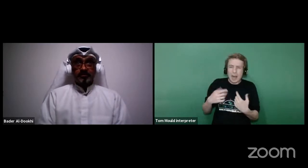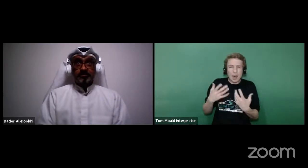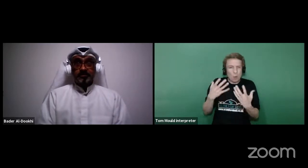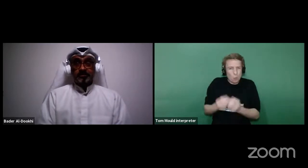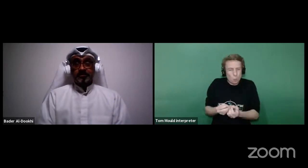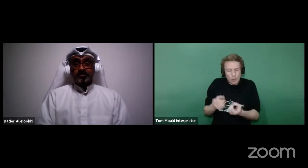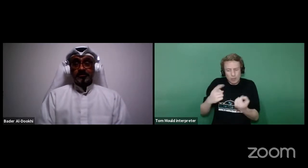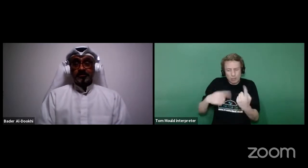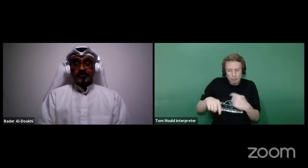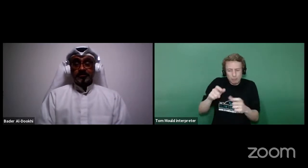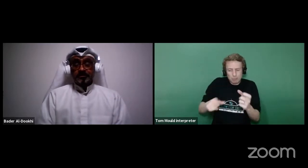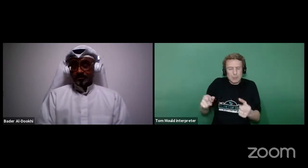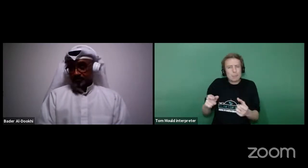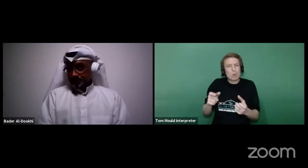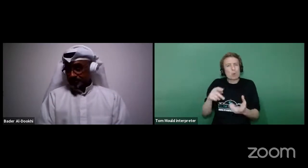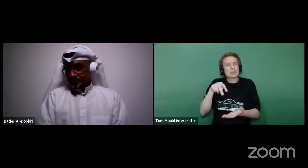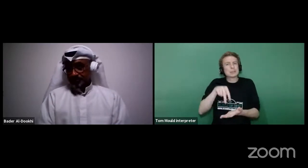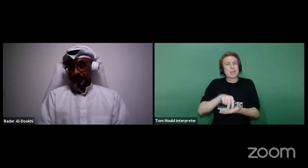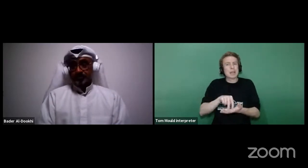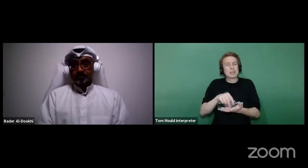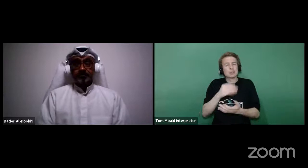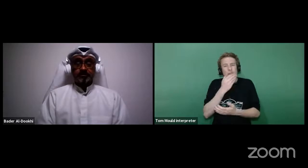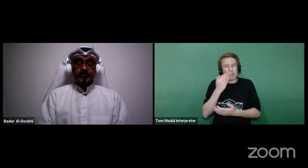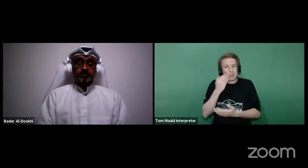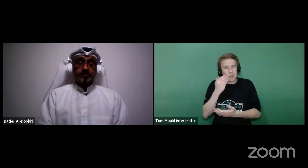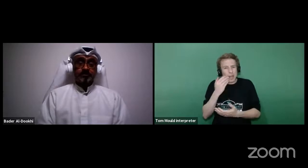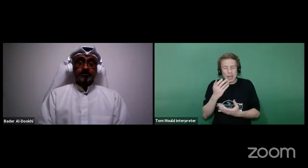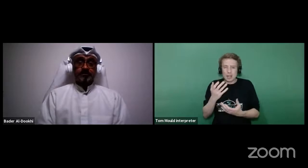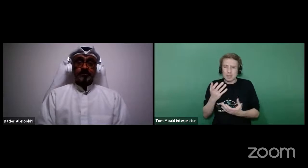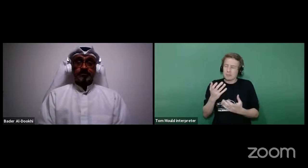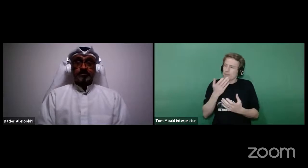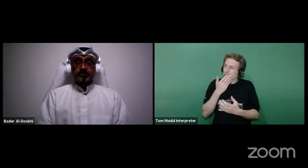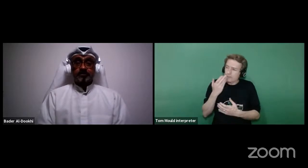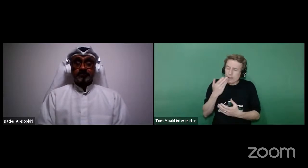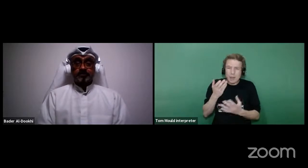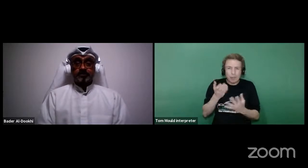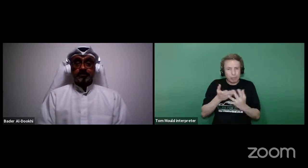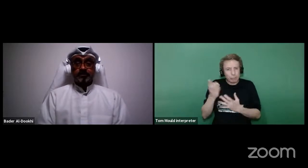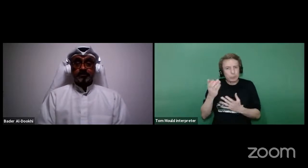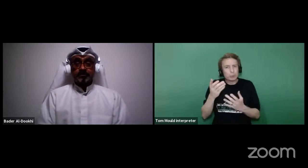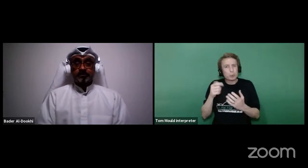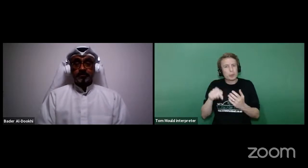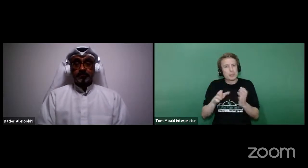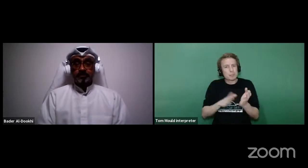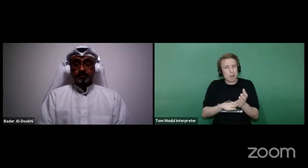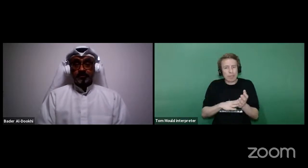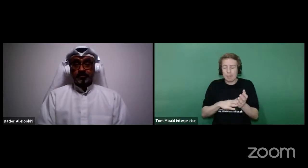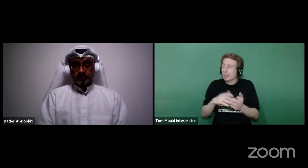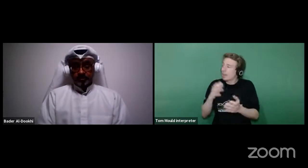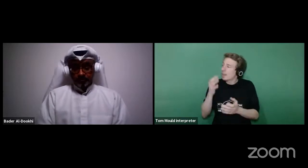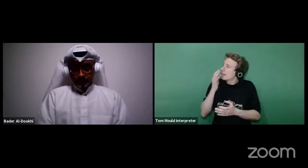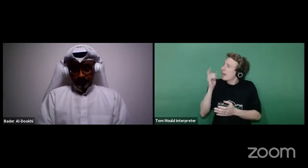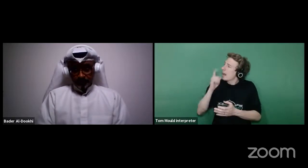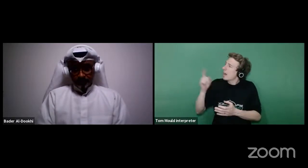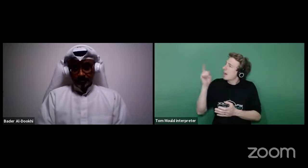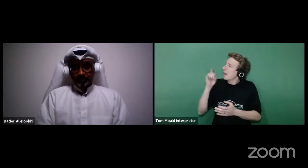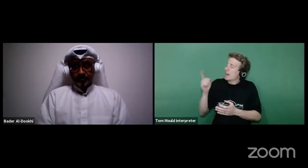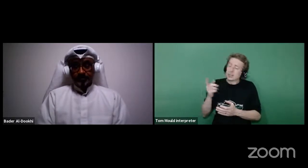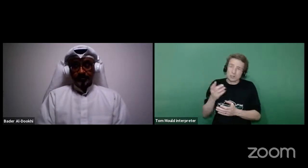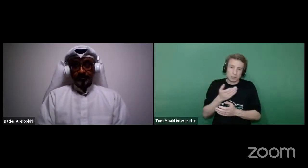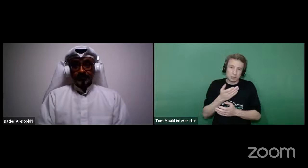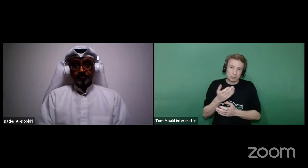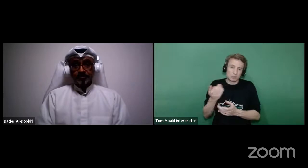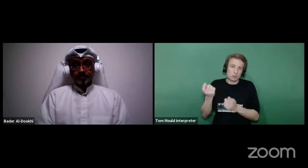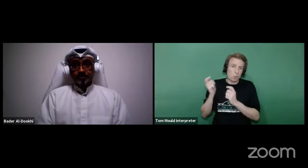having faith in Allah and seeking Allah's reward. And may Allah shower peace and blessings and salutations upon the